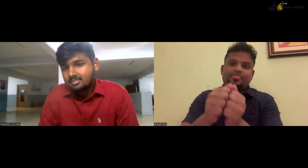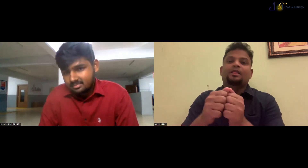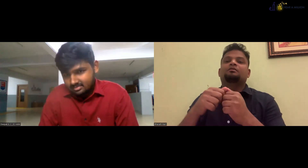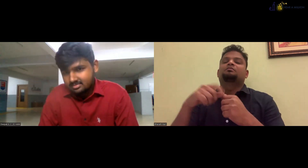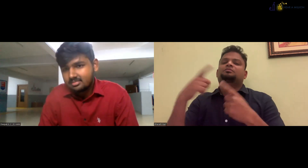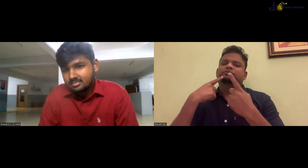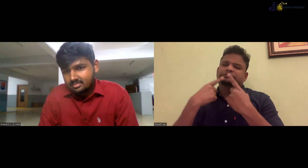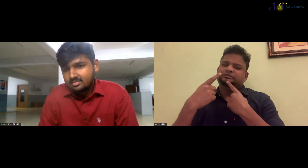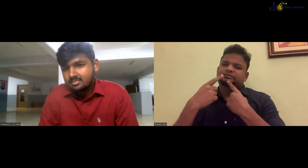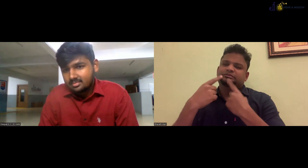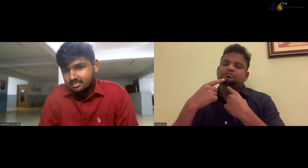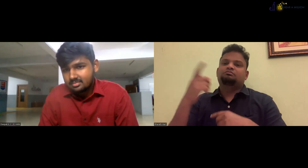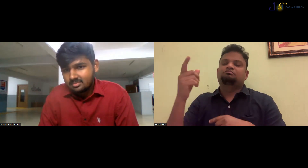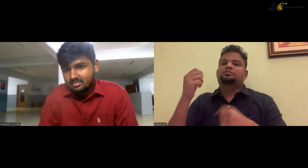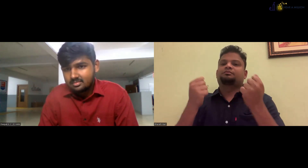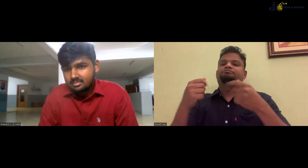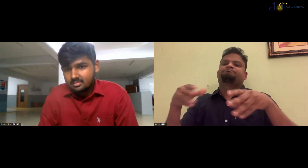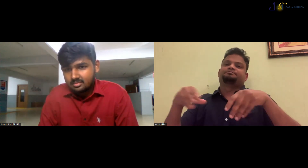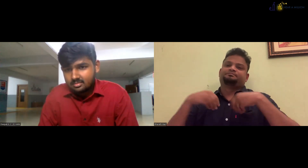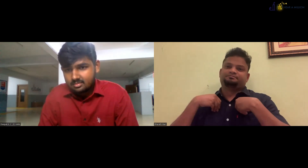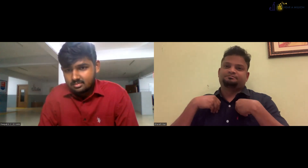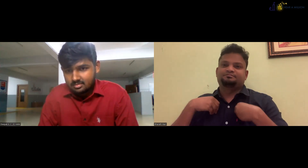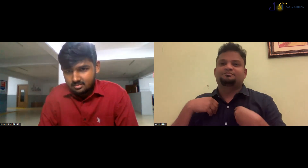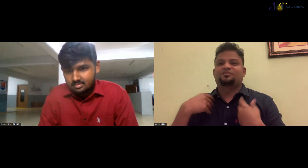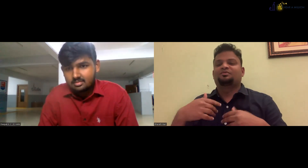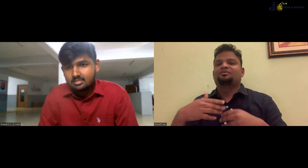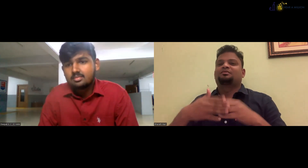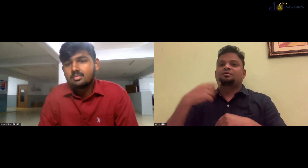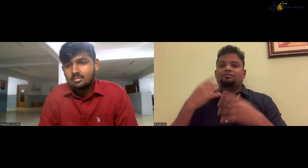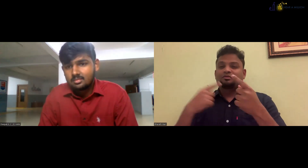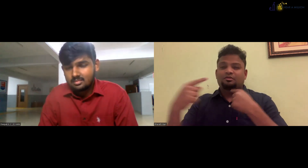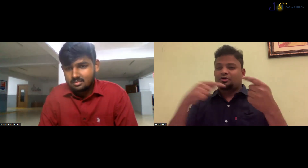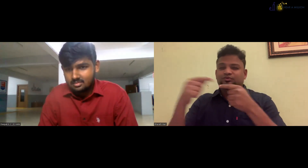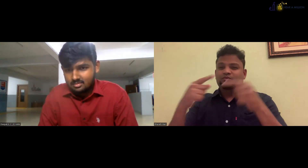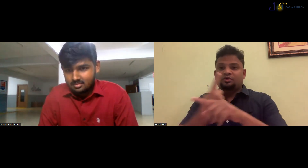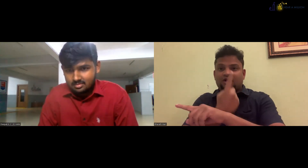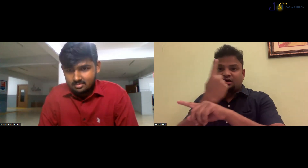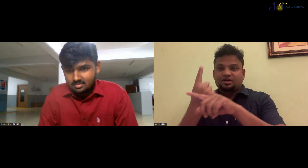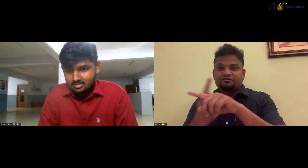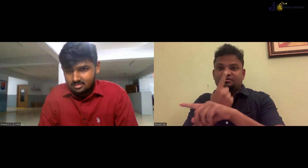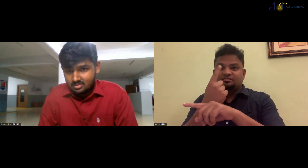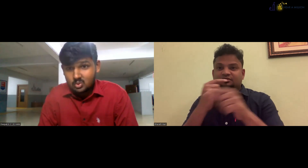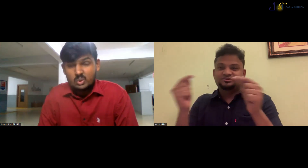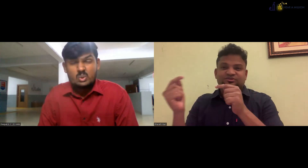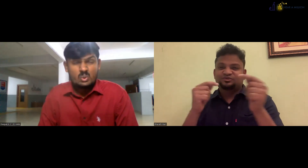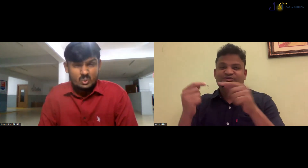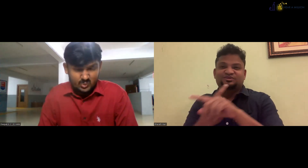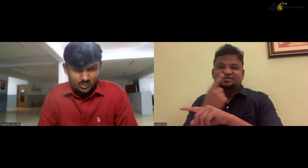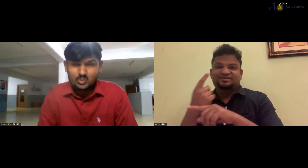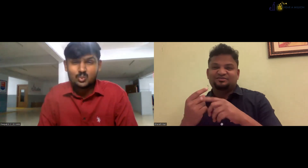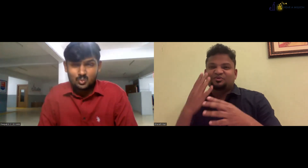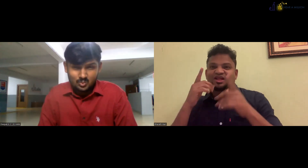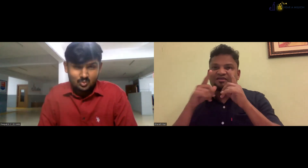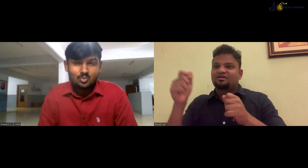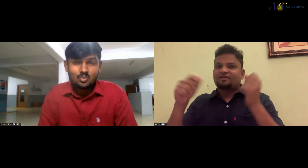English, and then I had to go with that person. There was a lot of time taken. Finally, the argument, after an